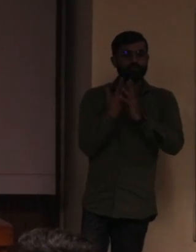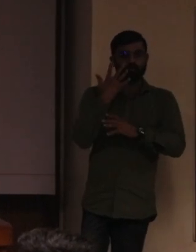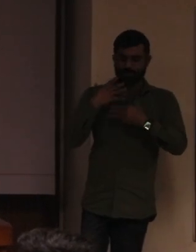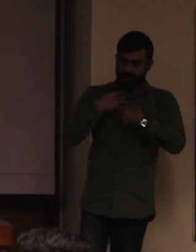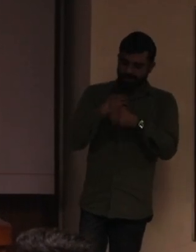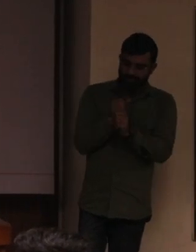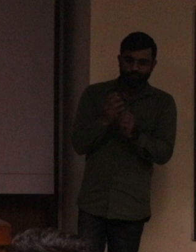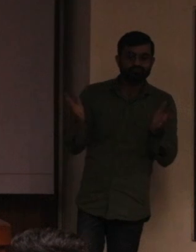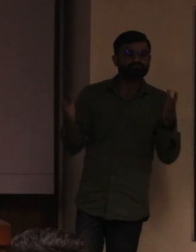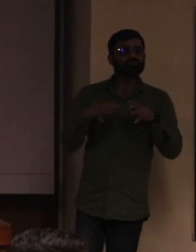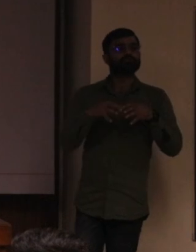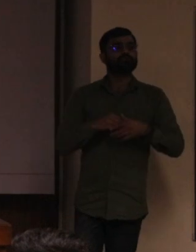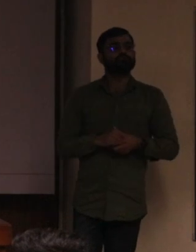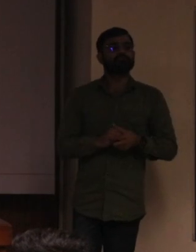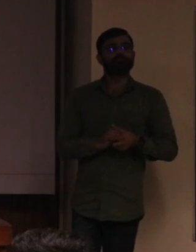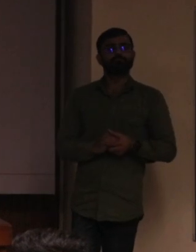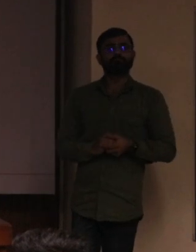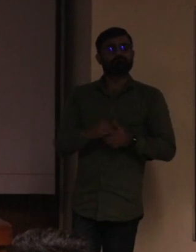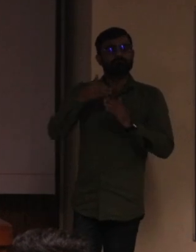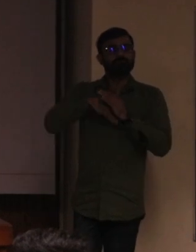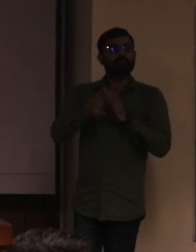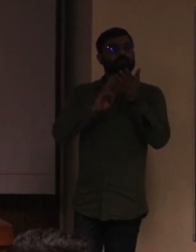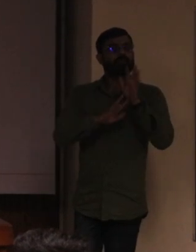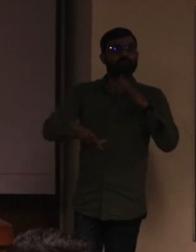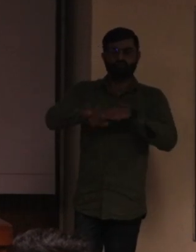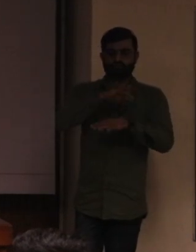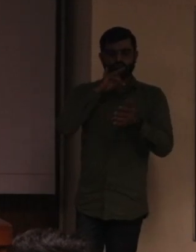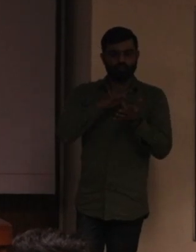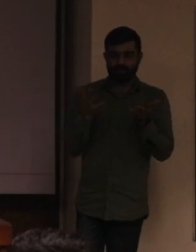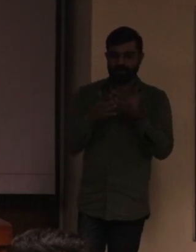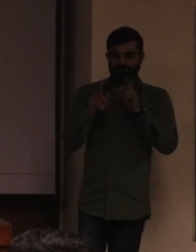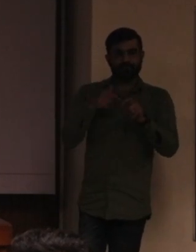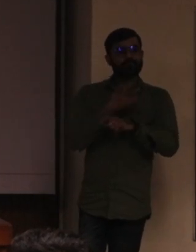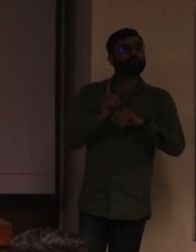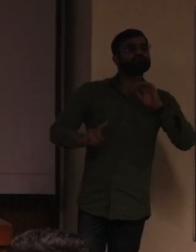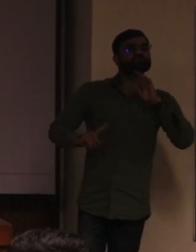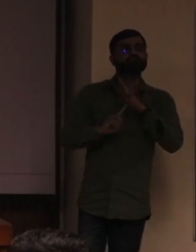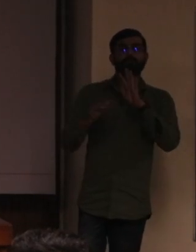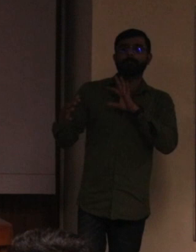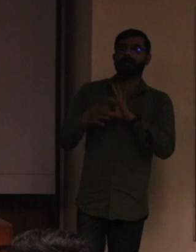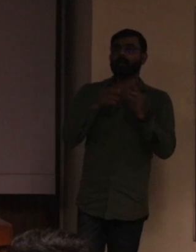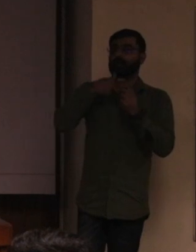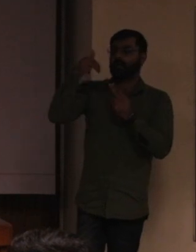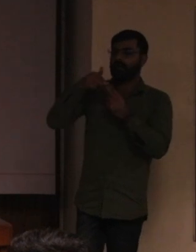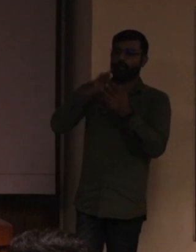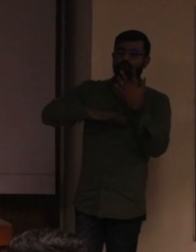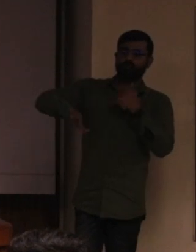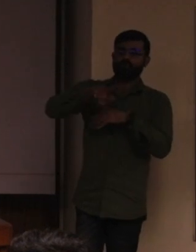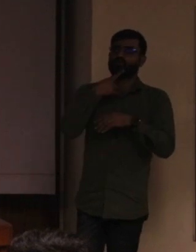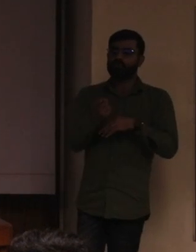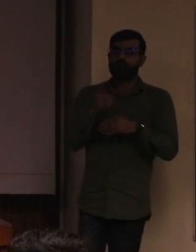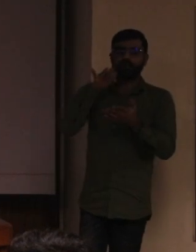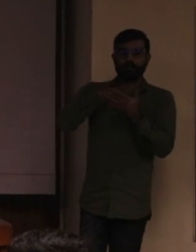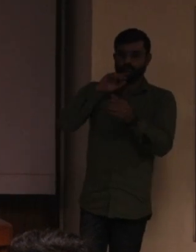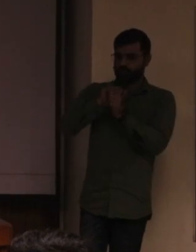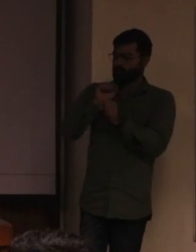bringing something very, in terms of natural heritage, where you have top canopy, middle story, understory, and ground vegetation, where you